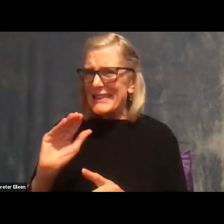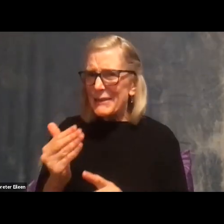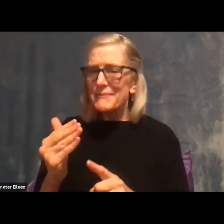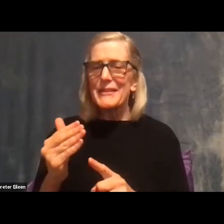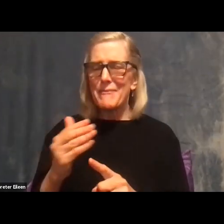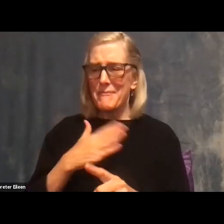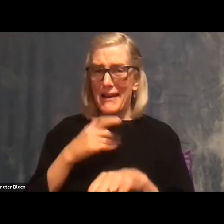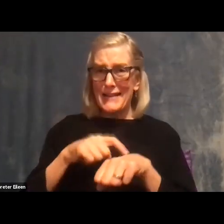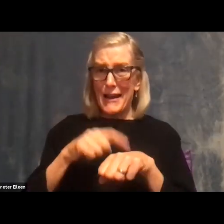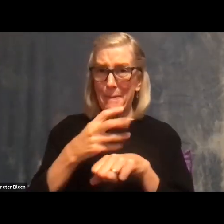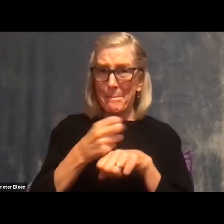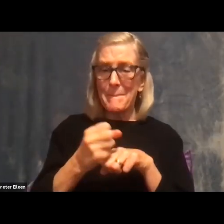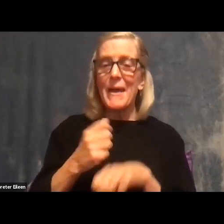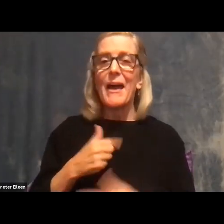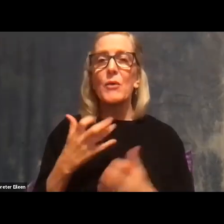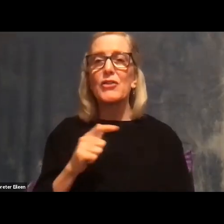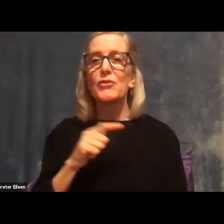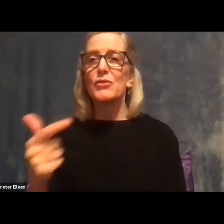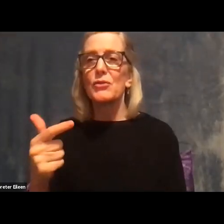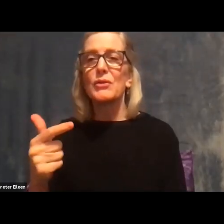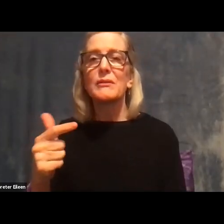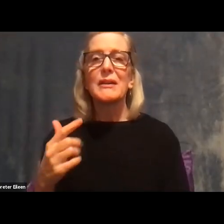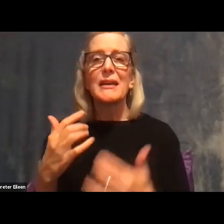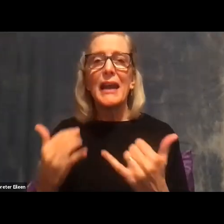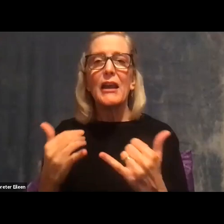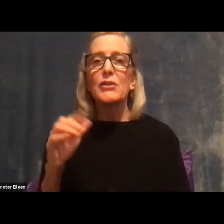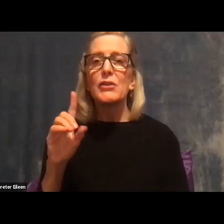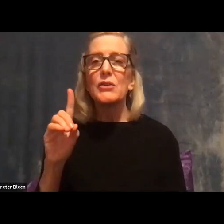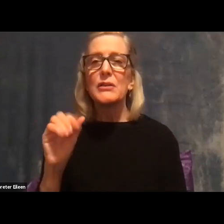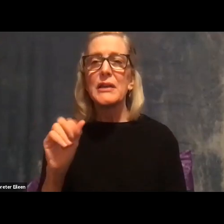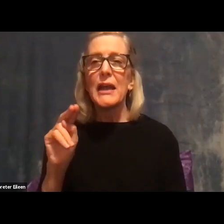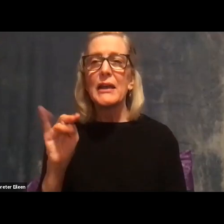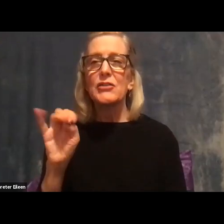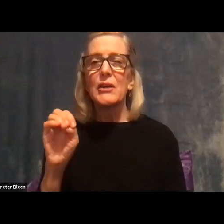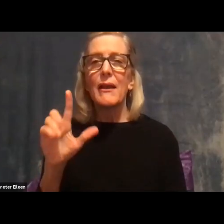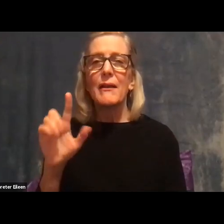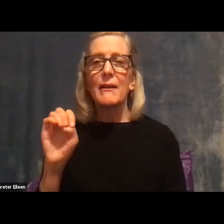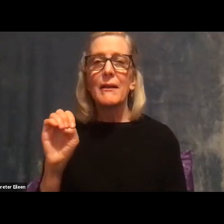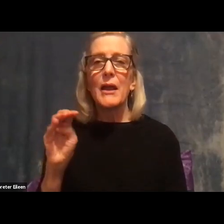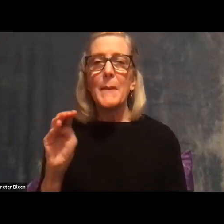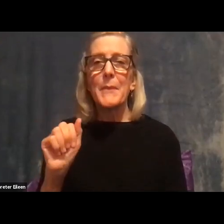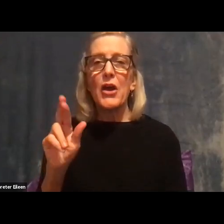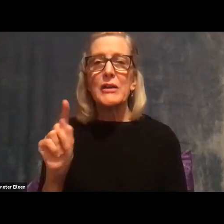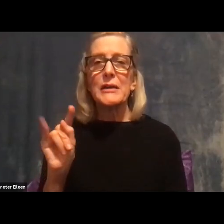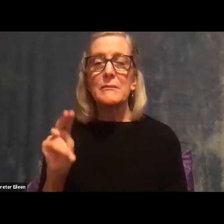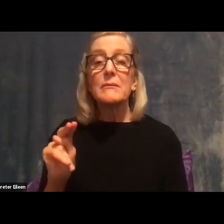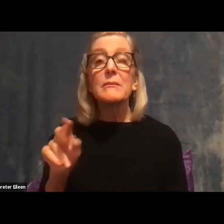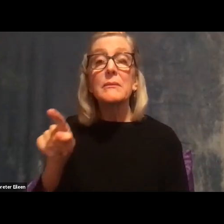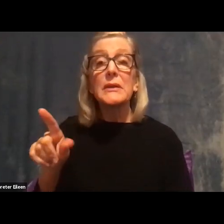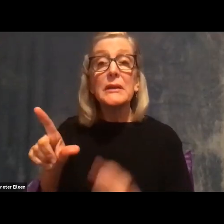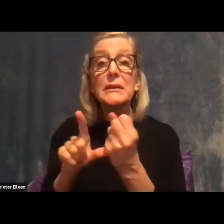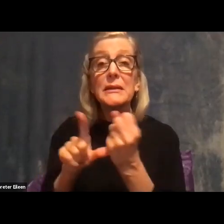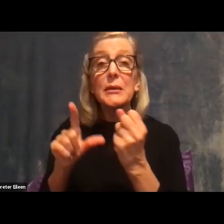my colleague, Danielle, uh, Martin, who is, uh, an assistant professor of political